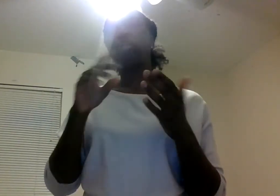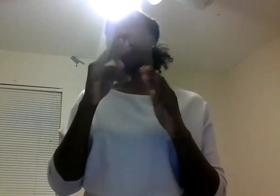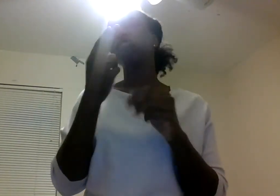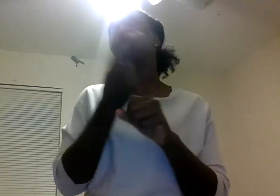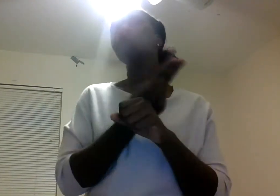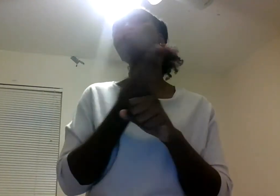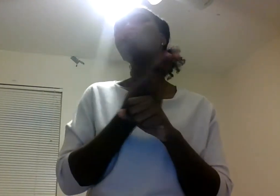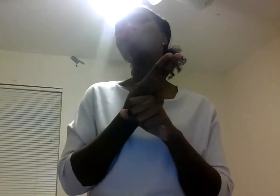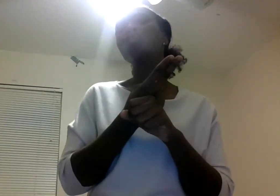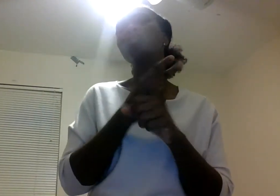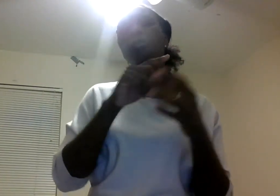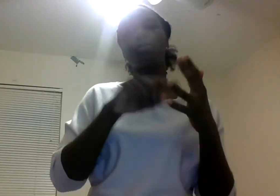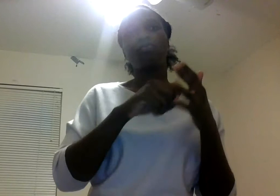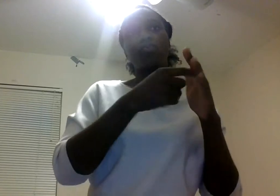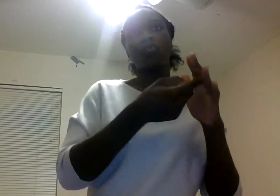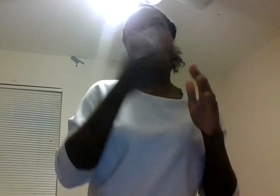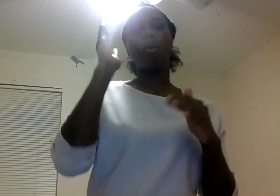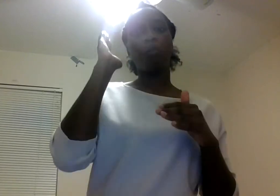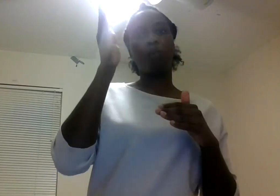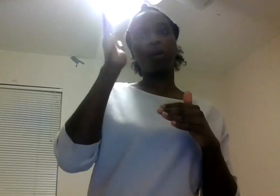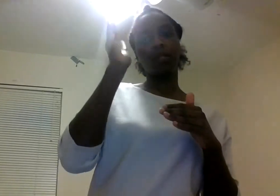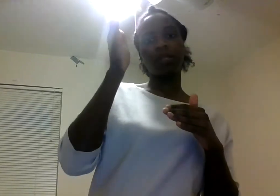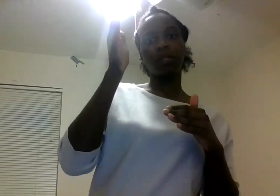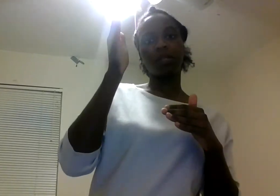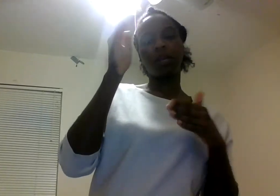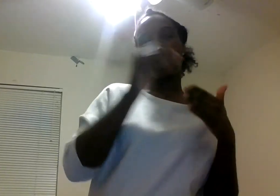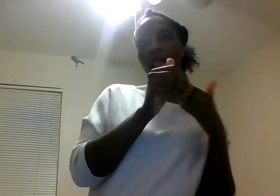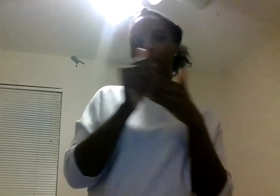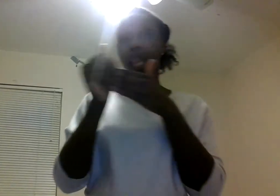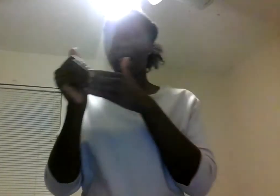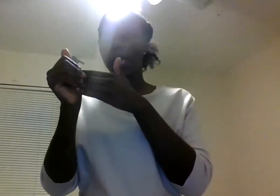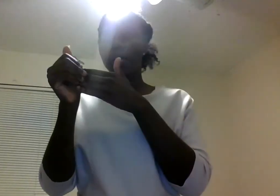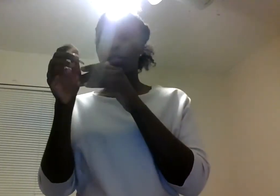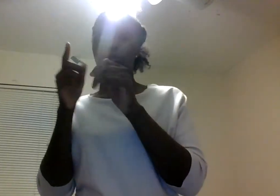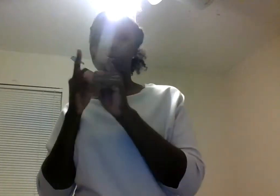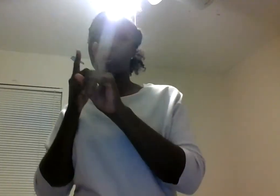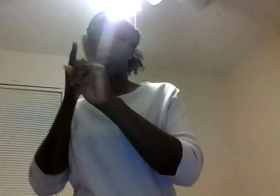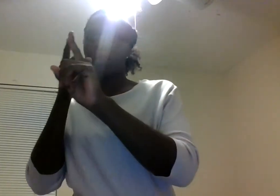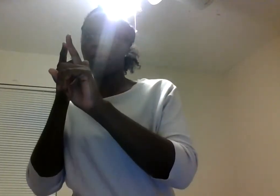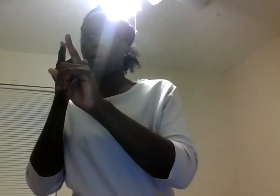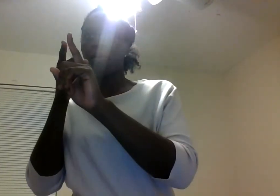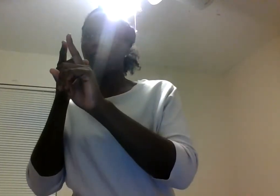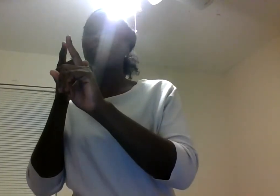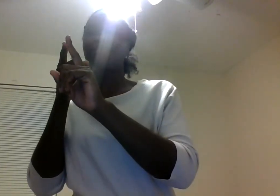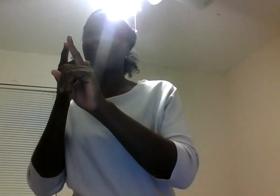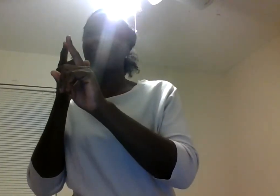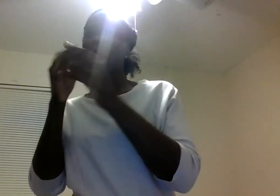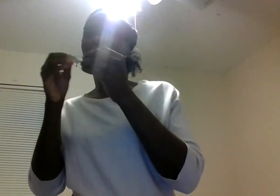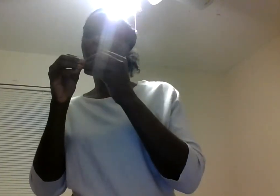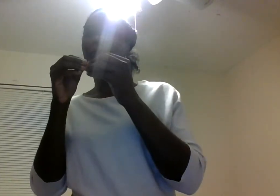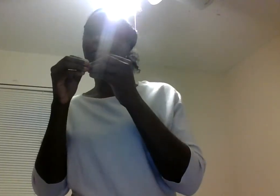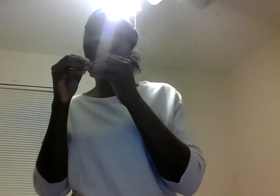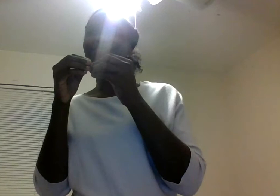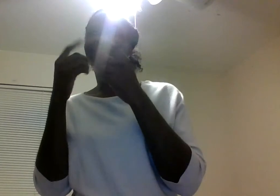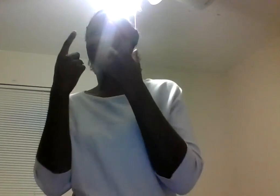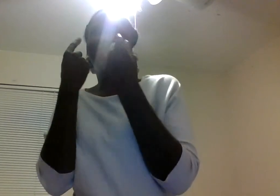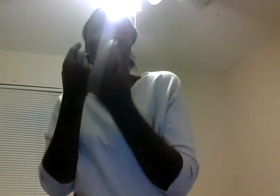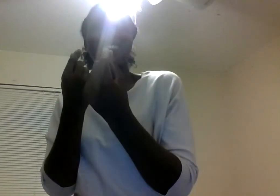link them to your goal, and it will be so much more interesting for your audience because it will be crystal clear for them from the